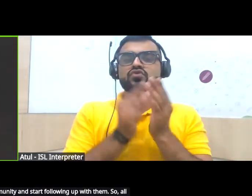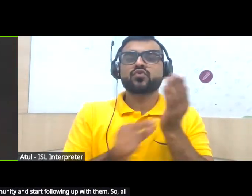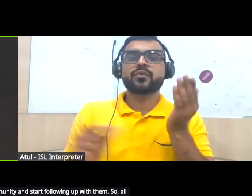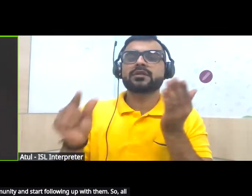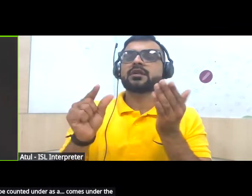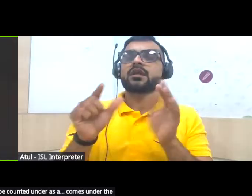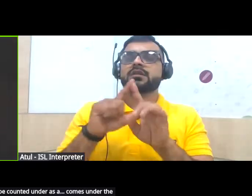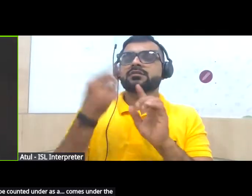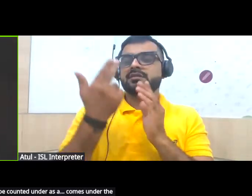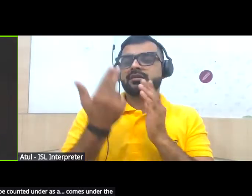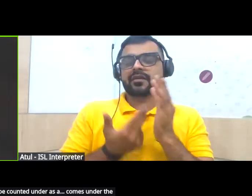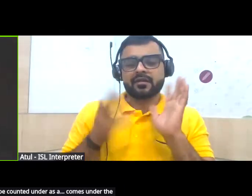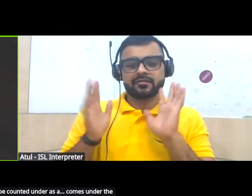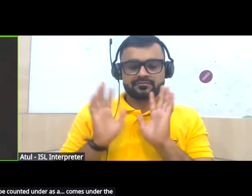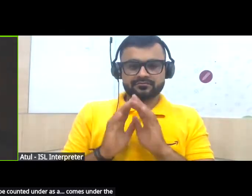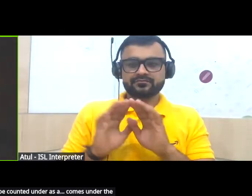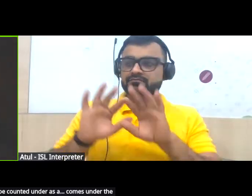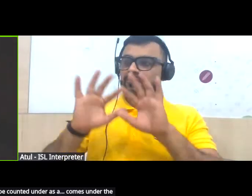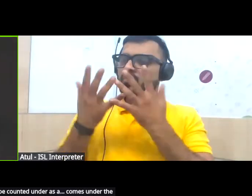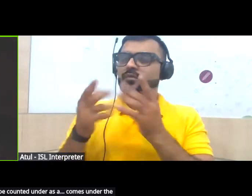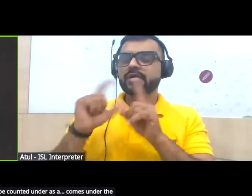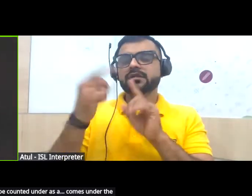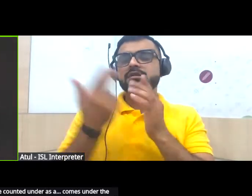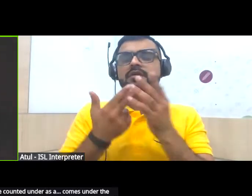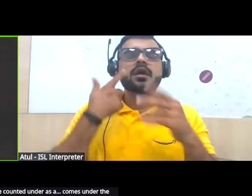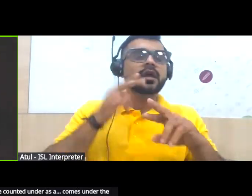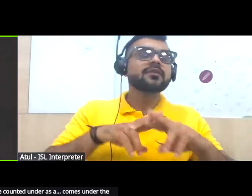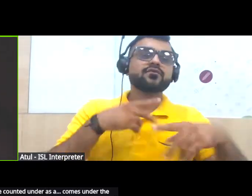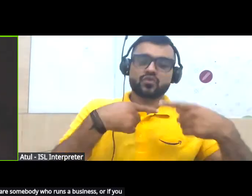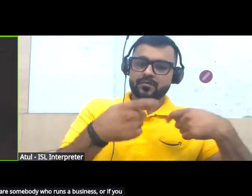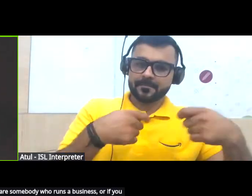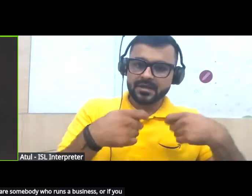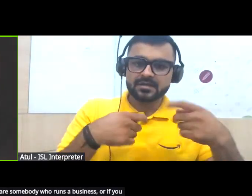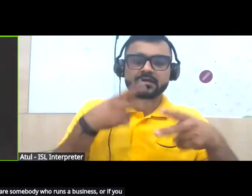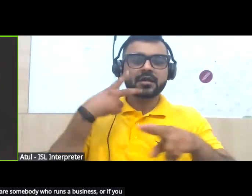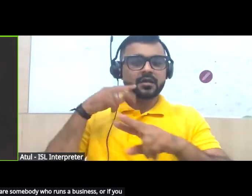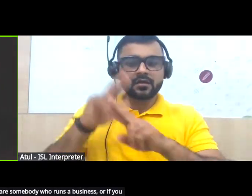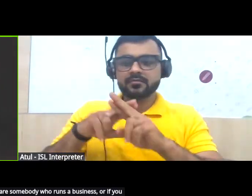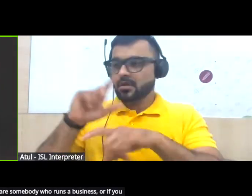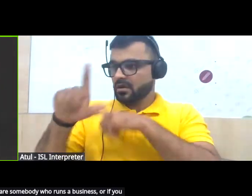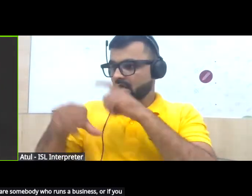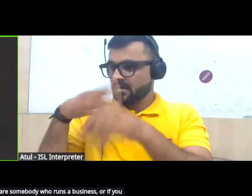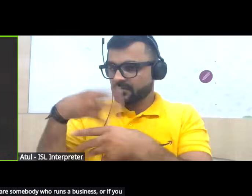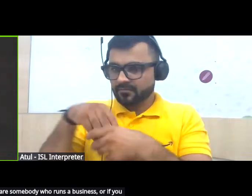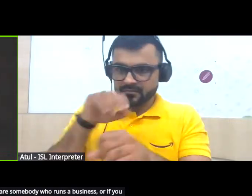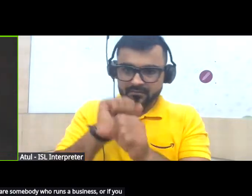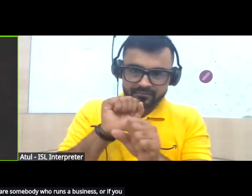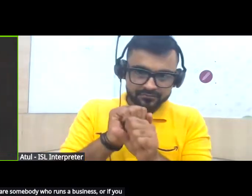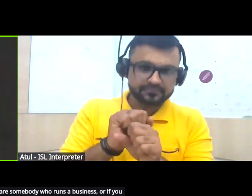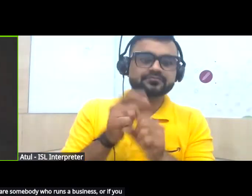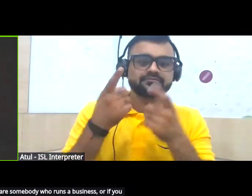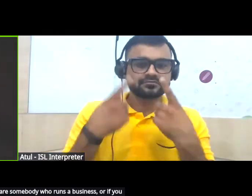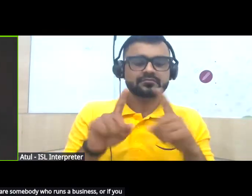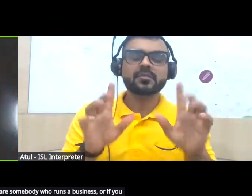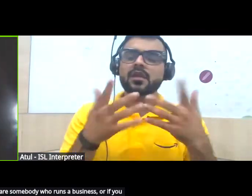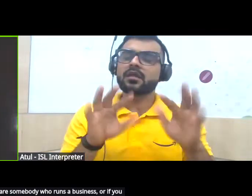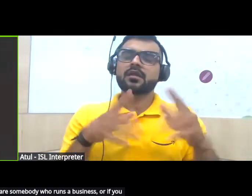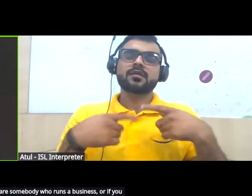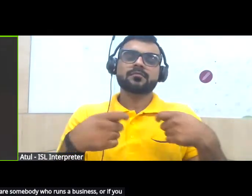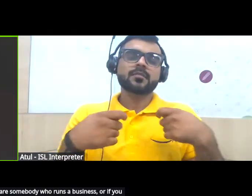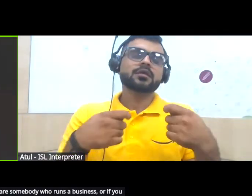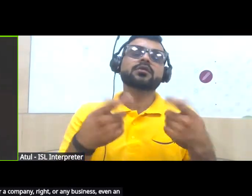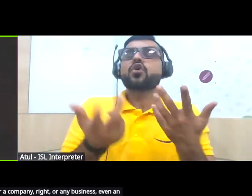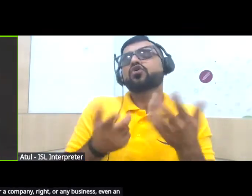design. Or if you are somebody who runs a business, or if you are working in a corporation or a company, right, or any business, if you are even